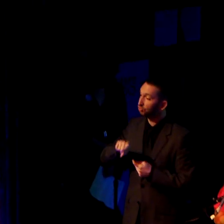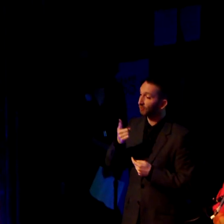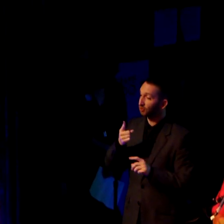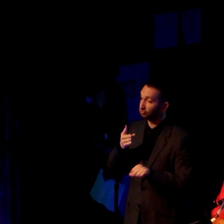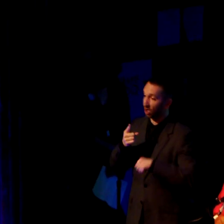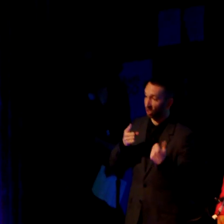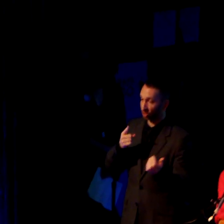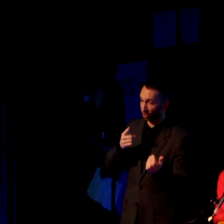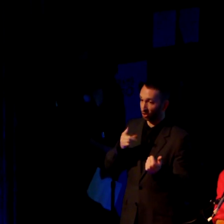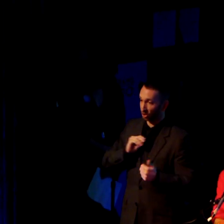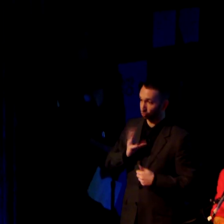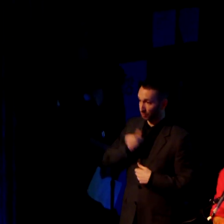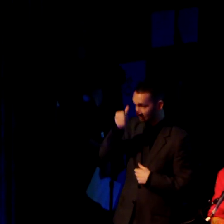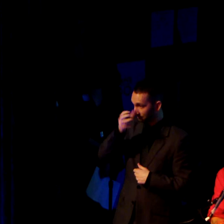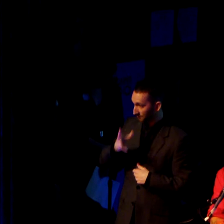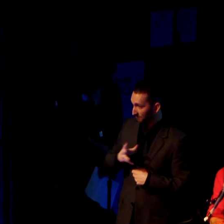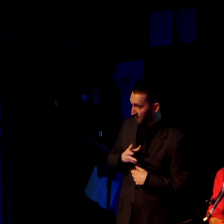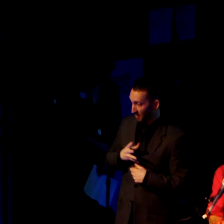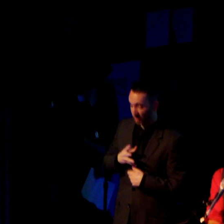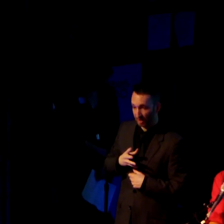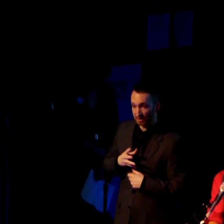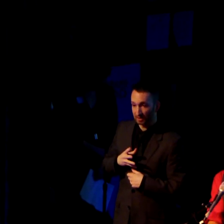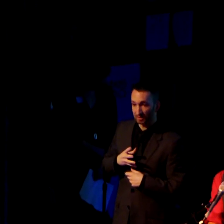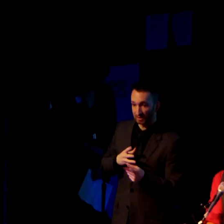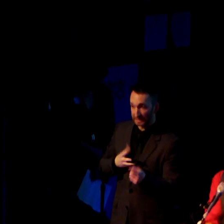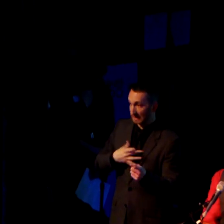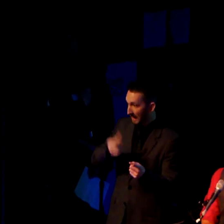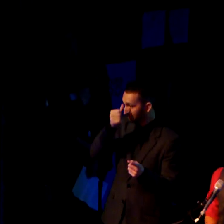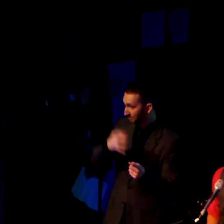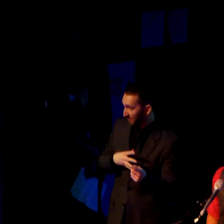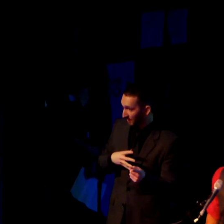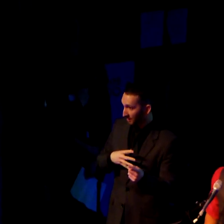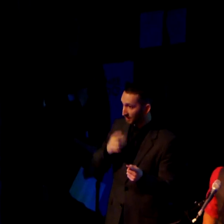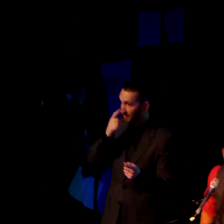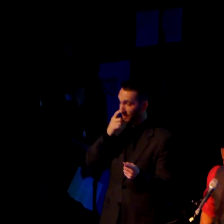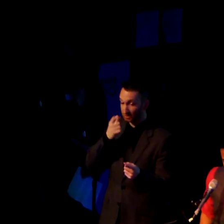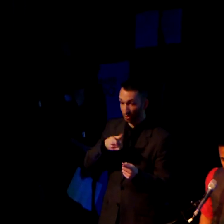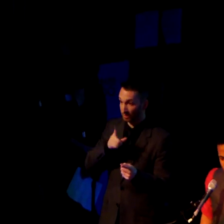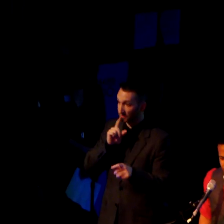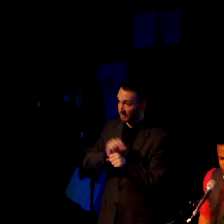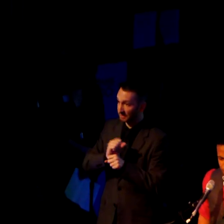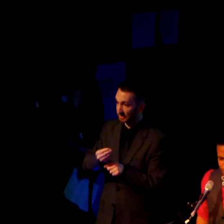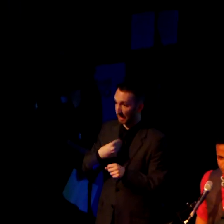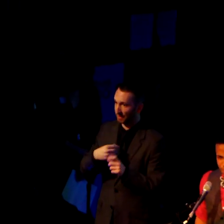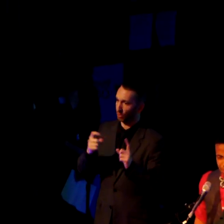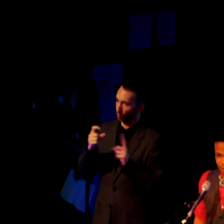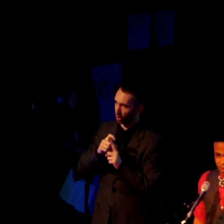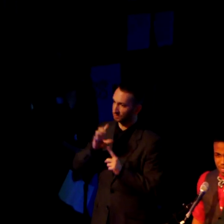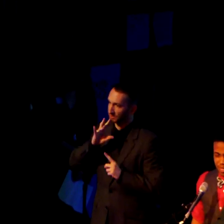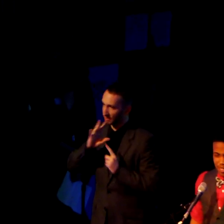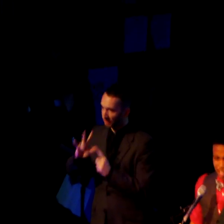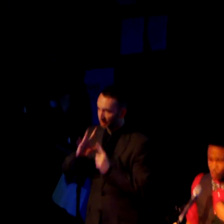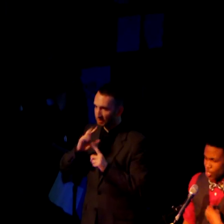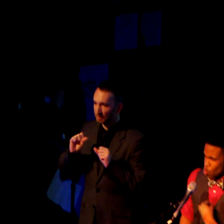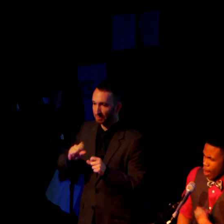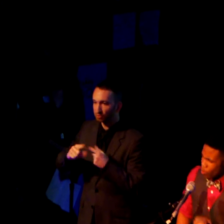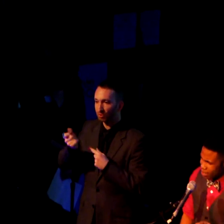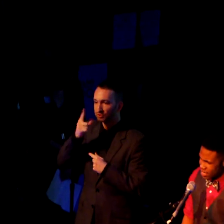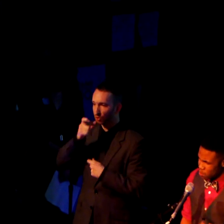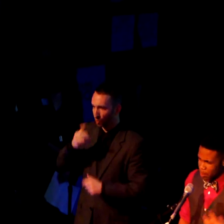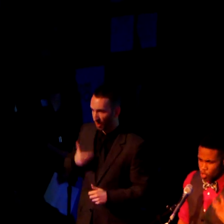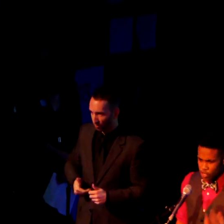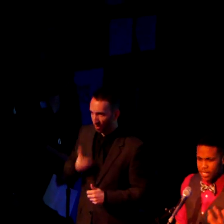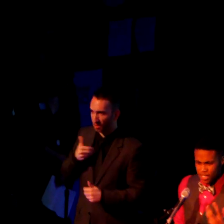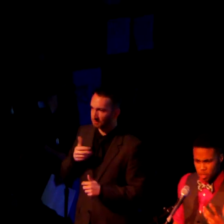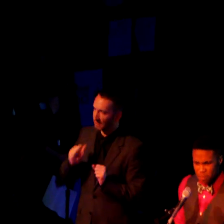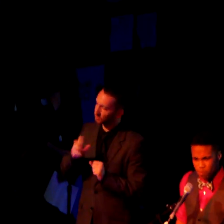other trans man who liked men. And he literally gave me the words to be able to understand who I